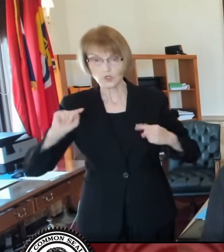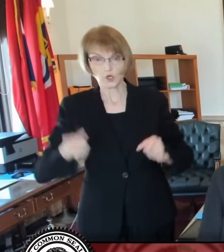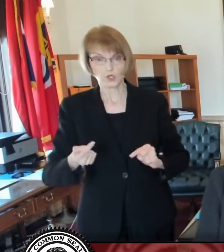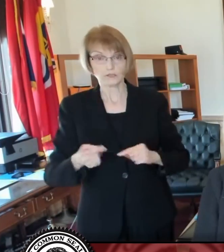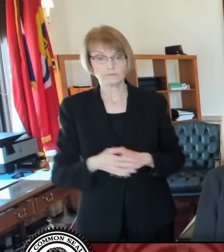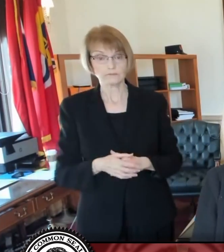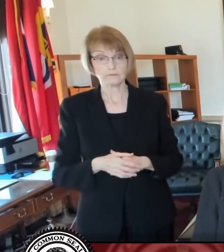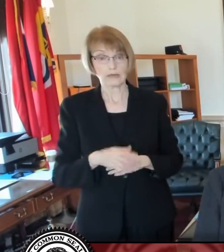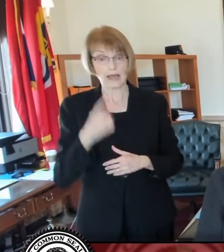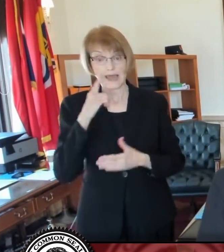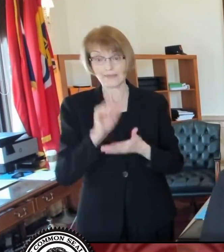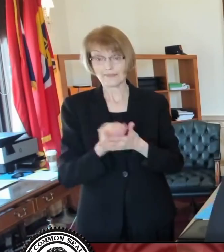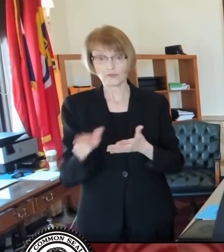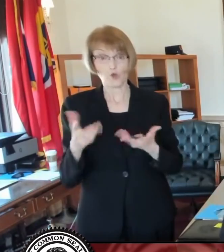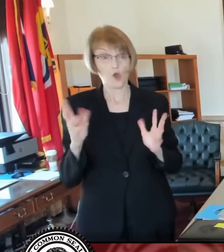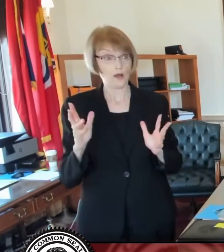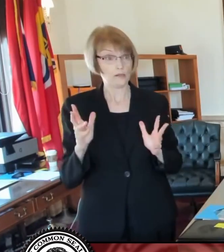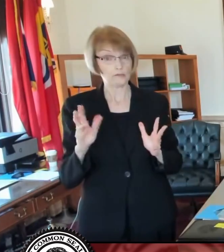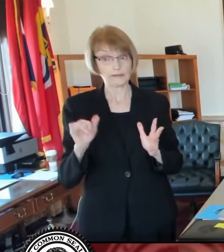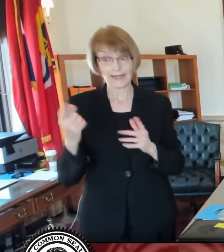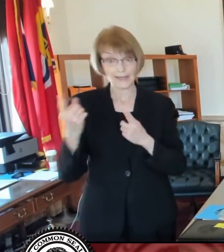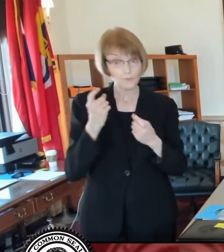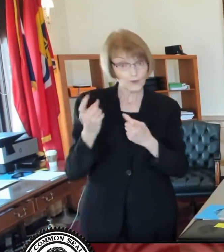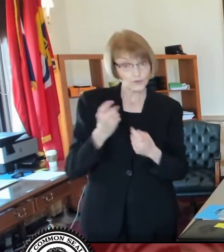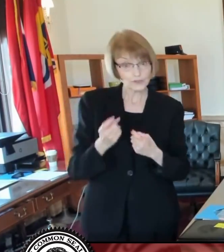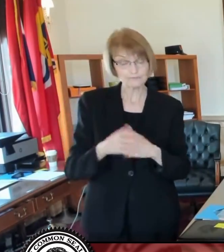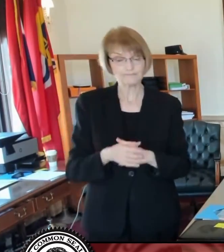And I think that's about all I have. Do you have questions?